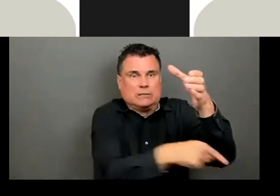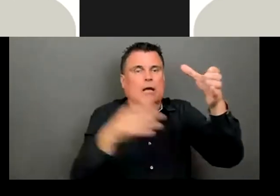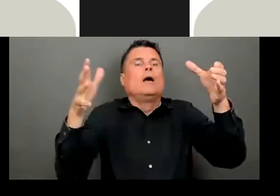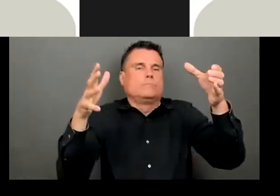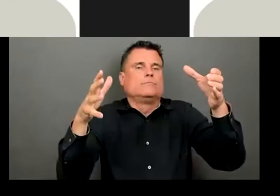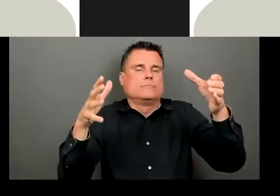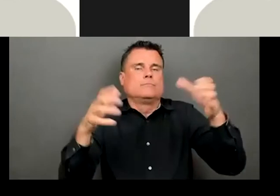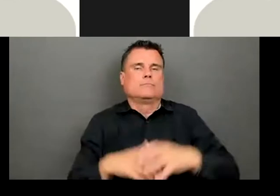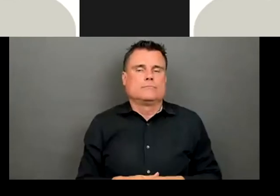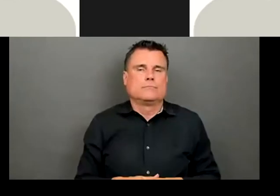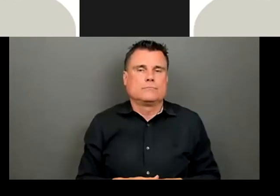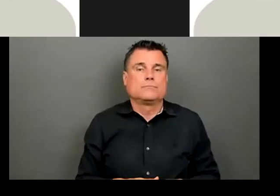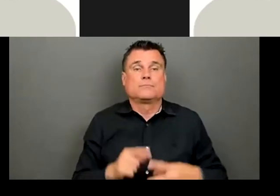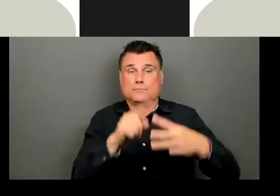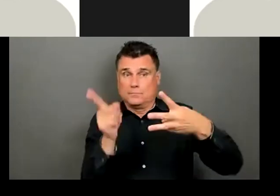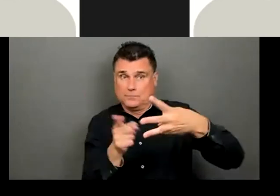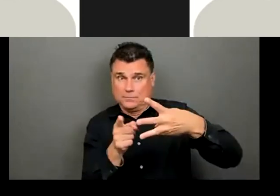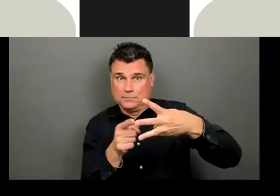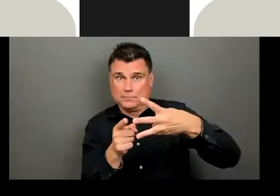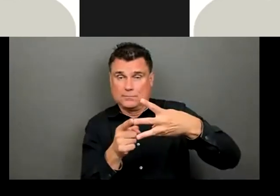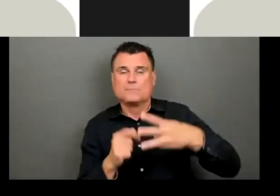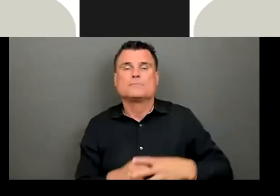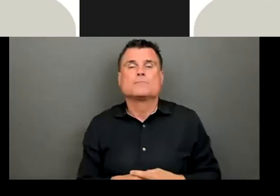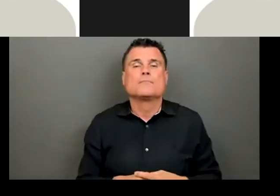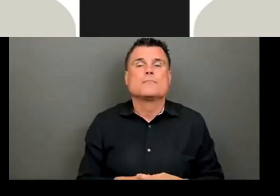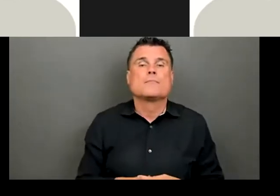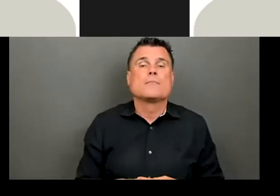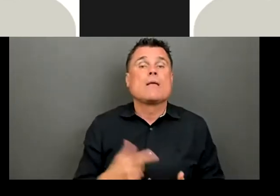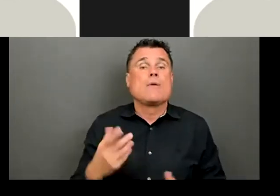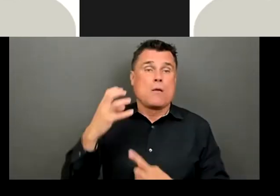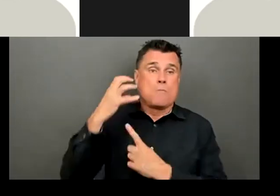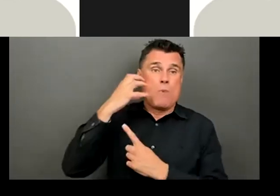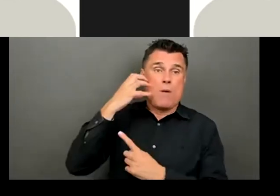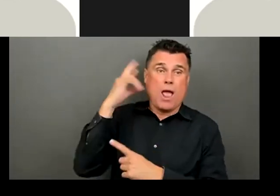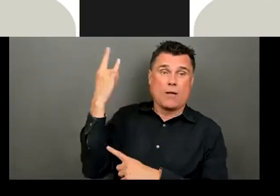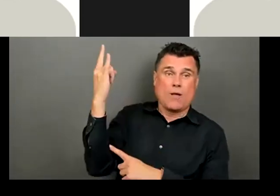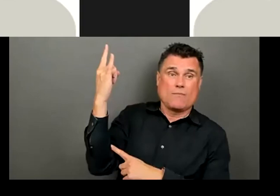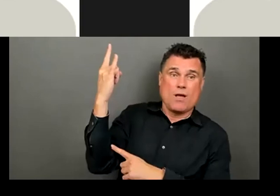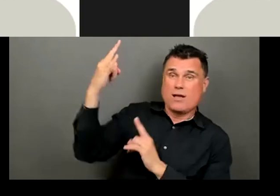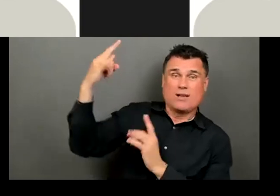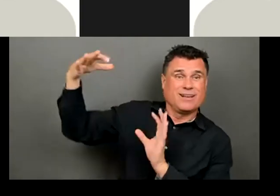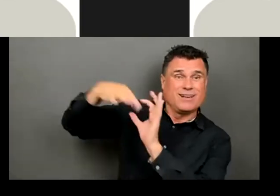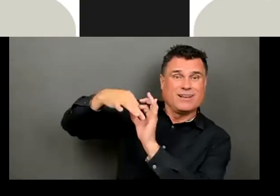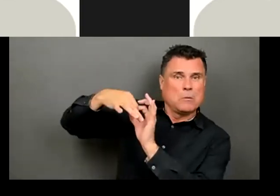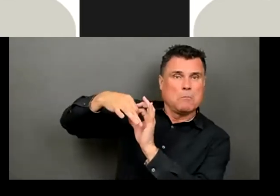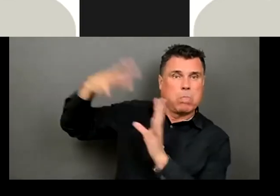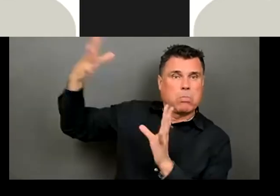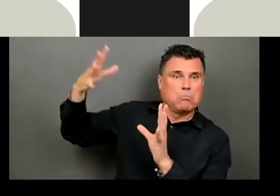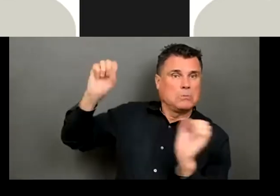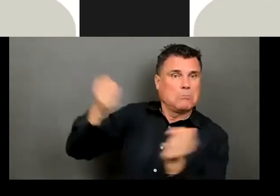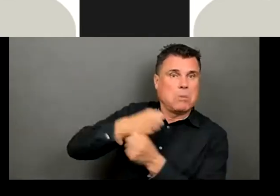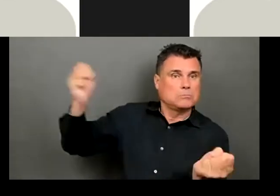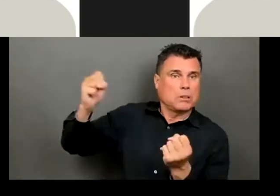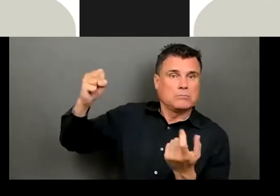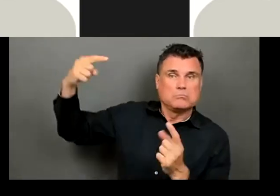mobile connectivity is not available, So when we are talking about a mobile application,